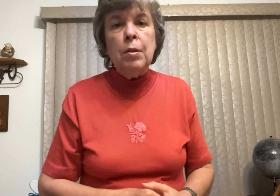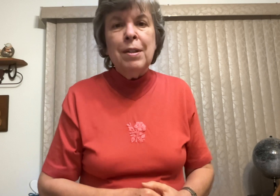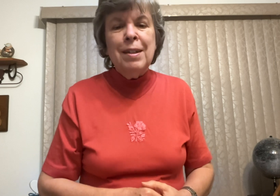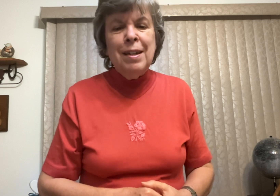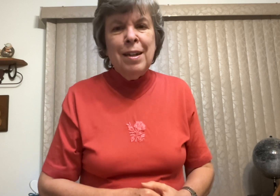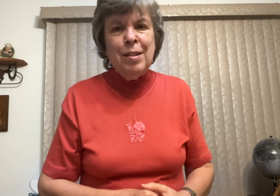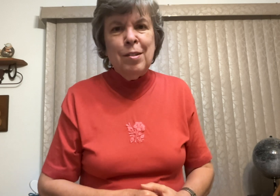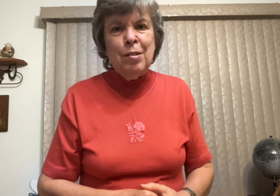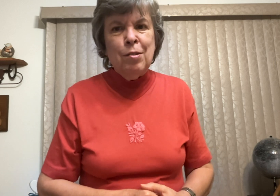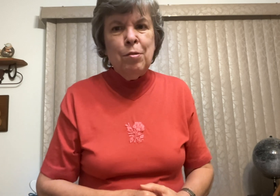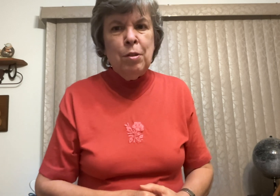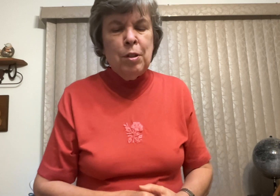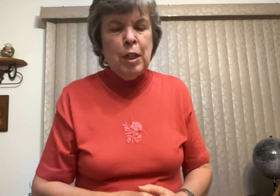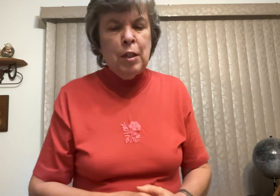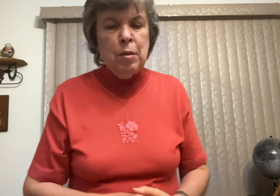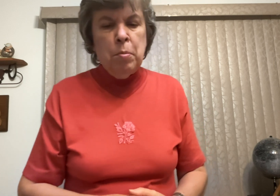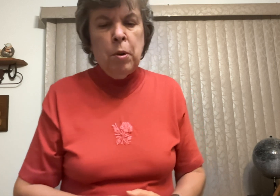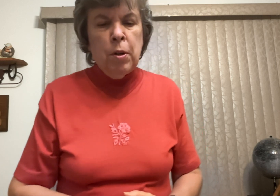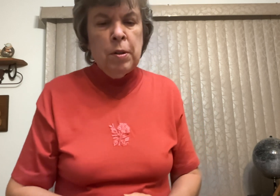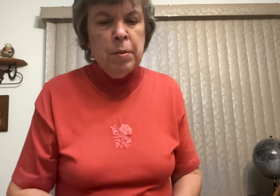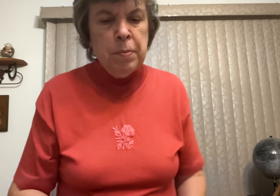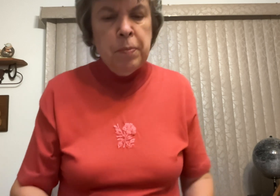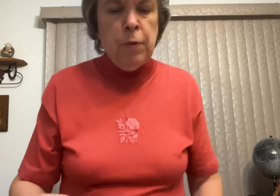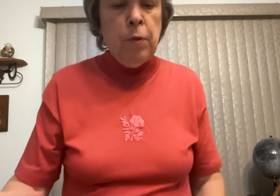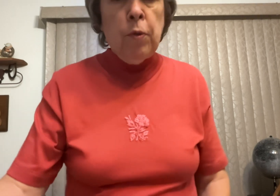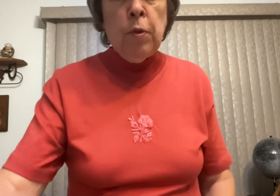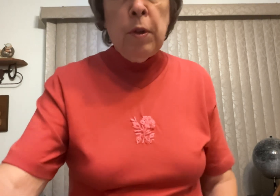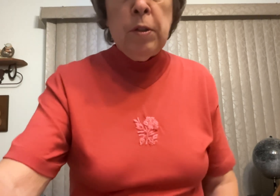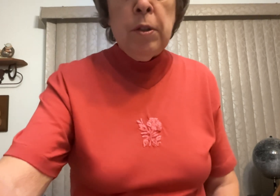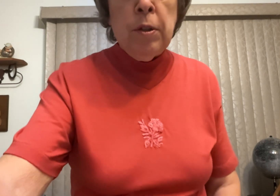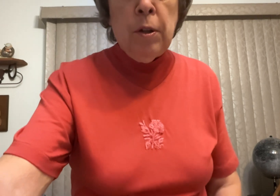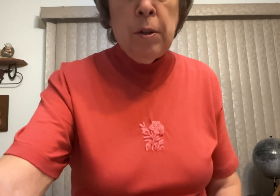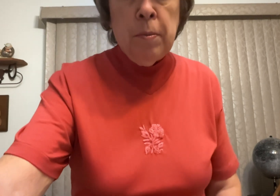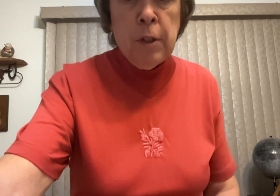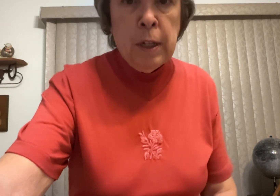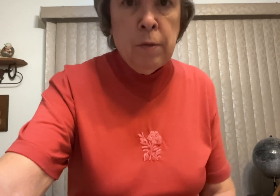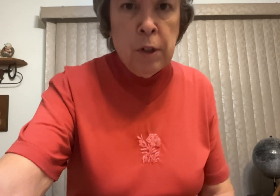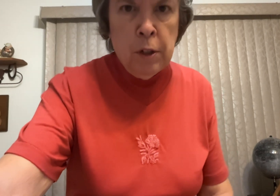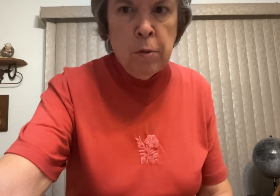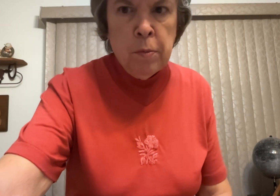and do the second part for the rest of the song, second video.